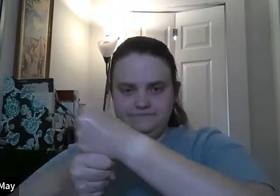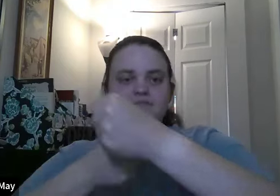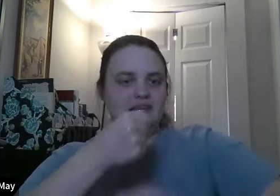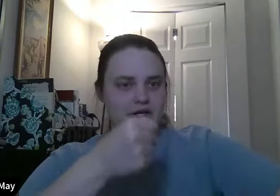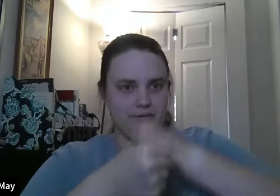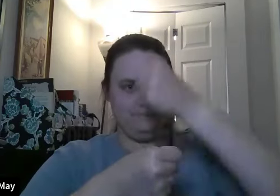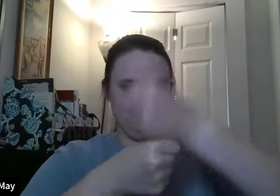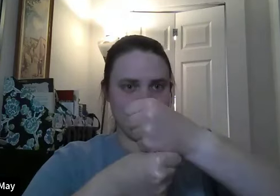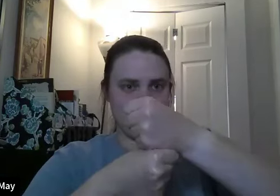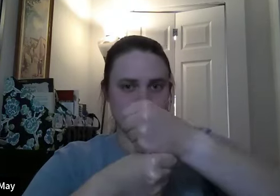Year.